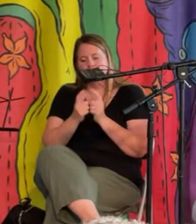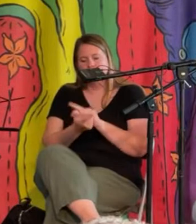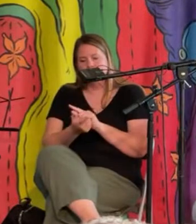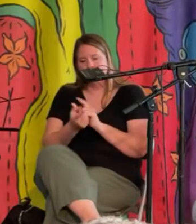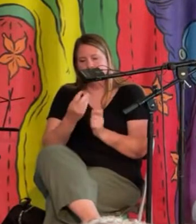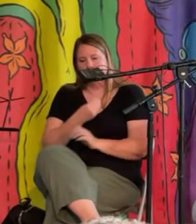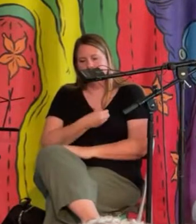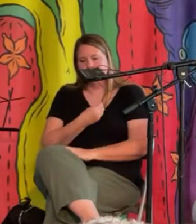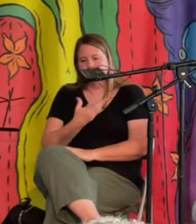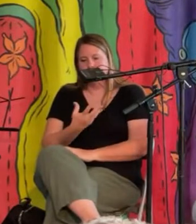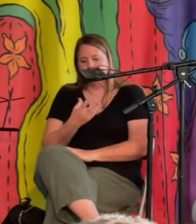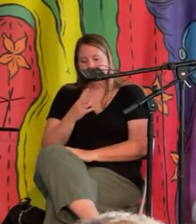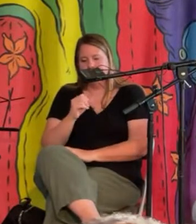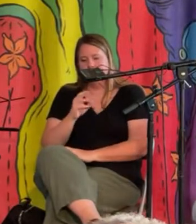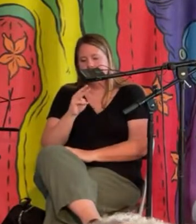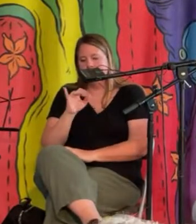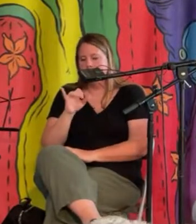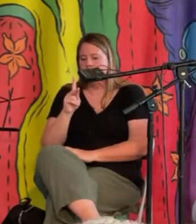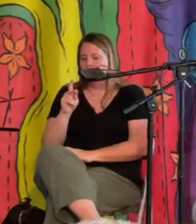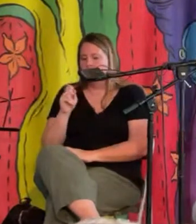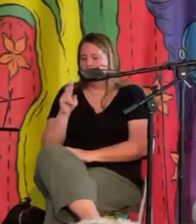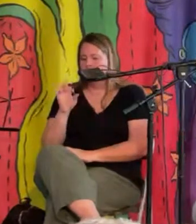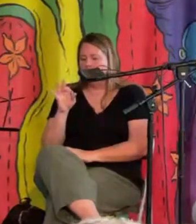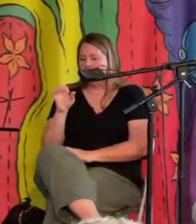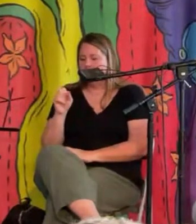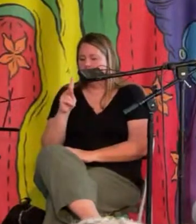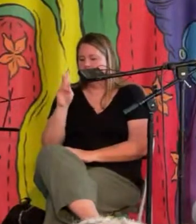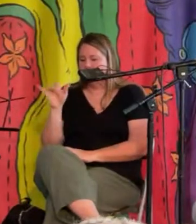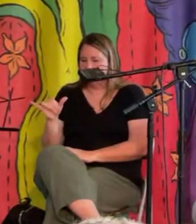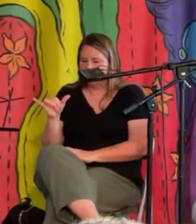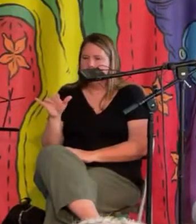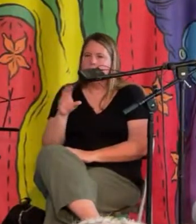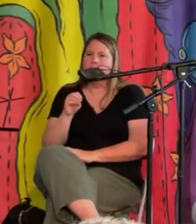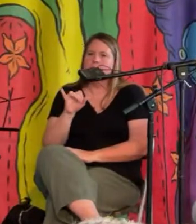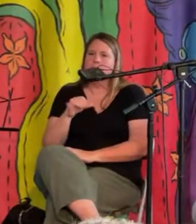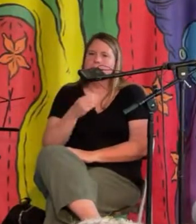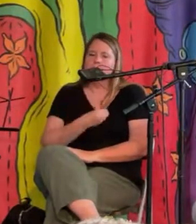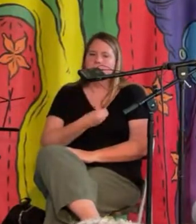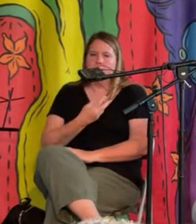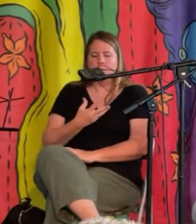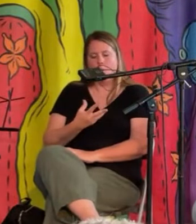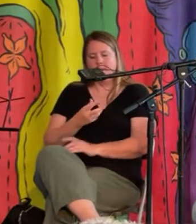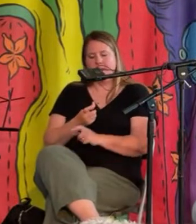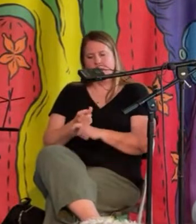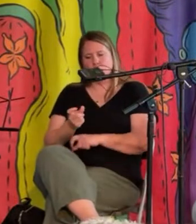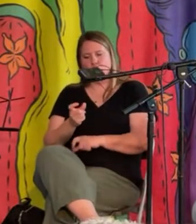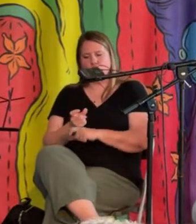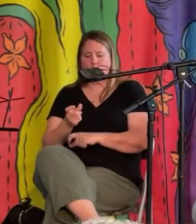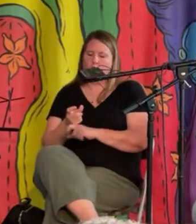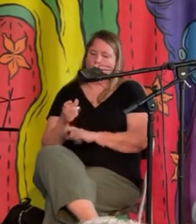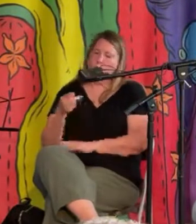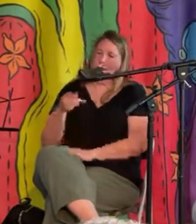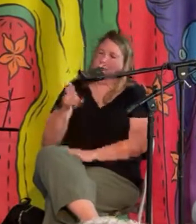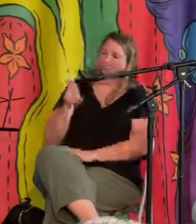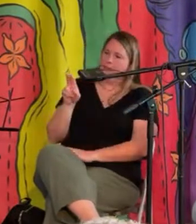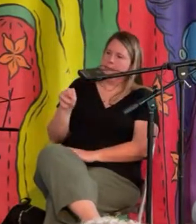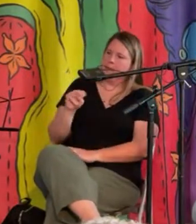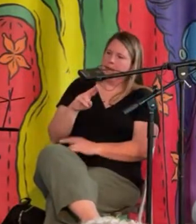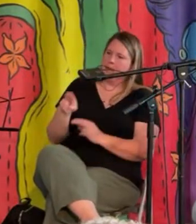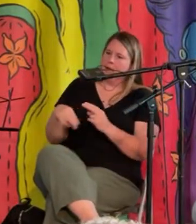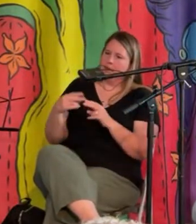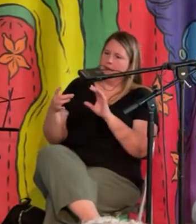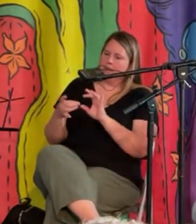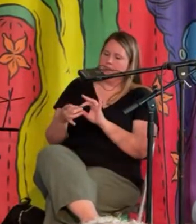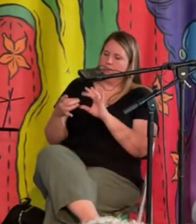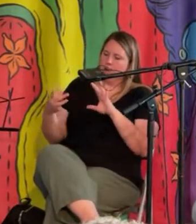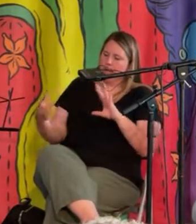by Mayakovsky, and in that poem, he was making a little joke, a little pun about a breakup,